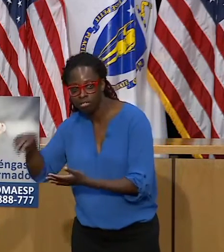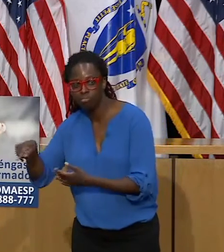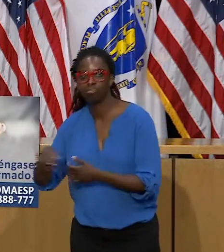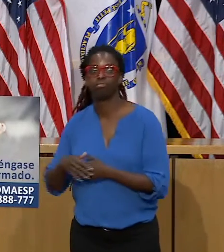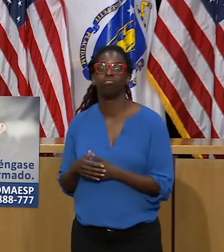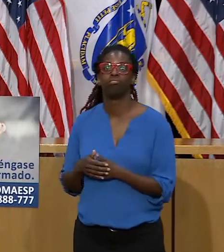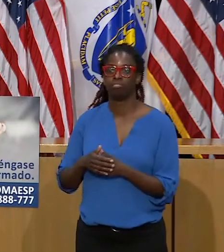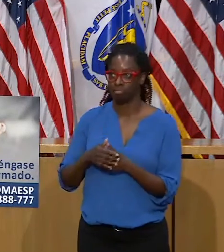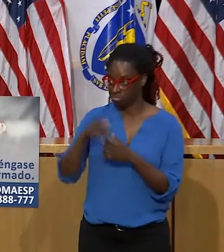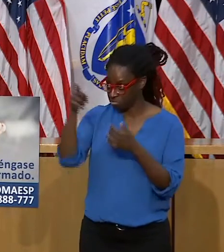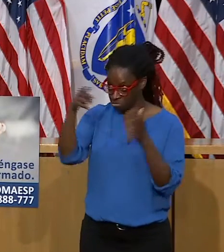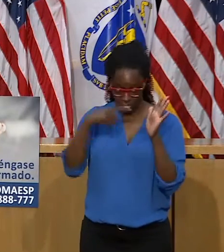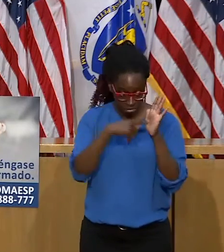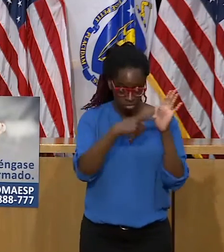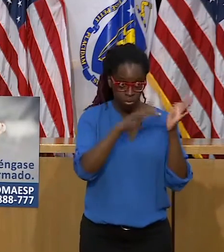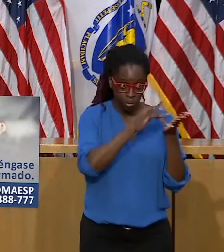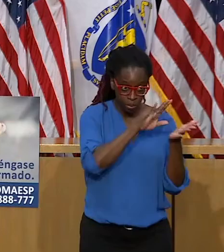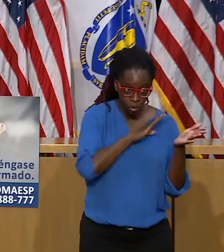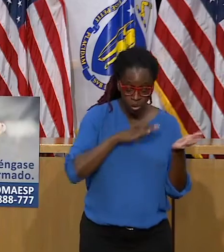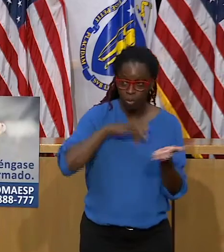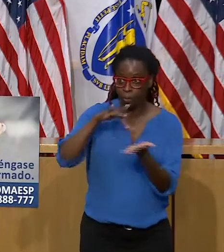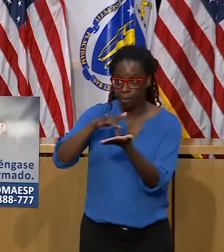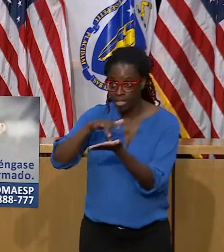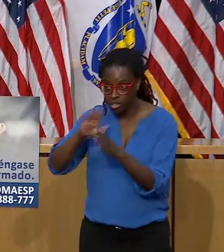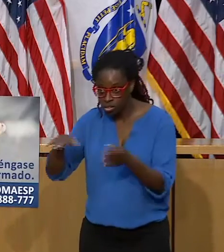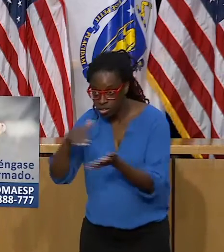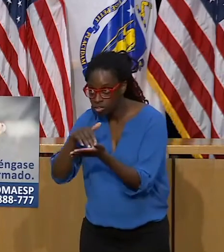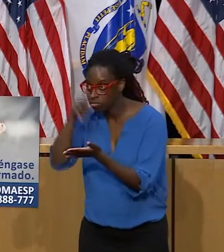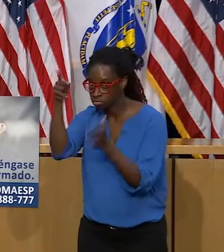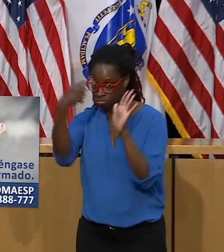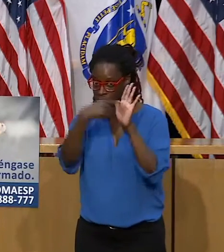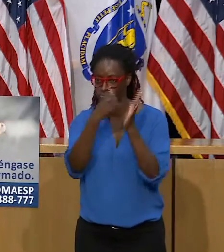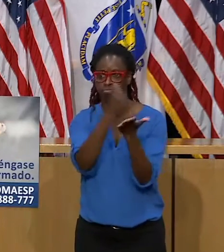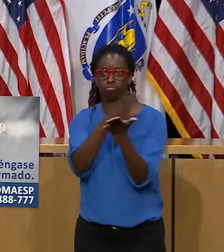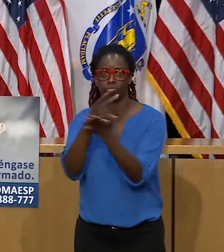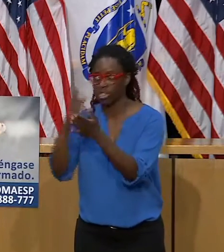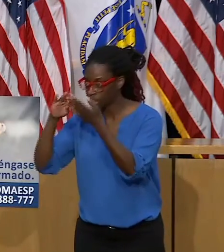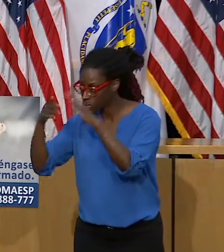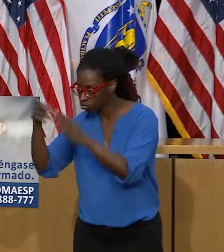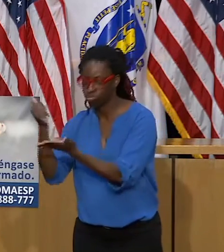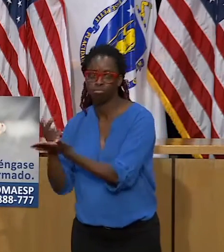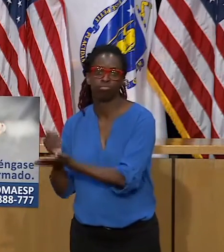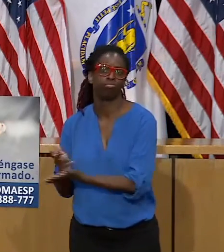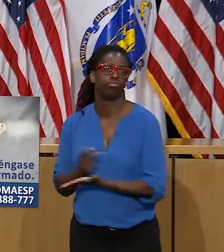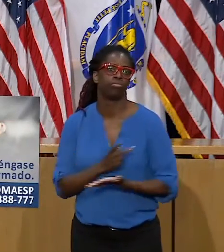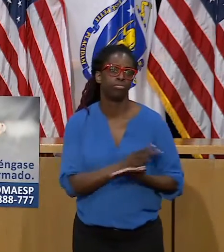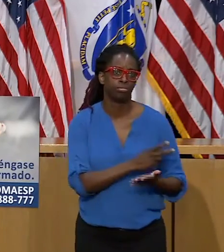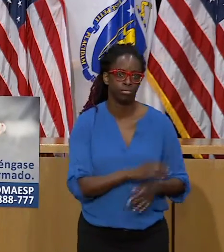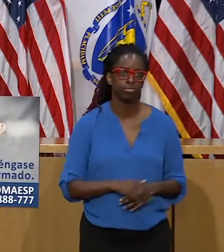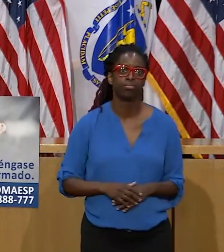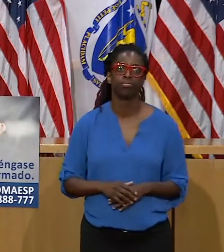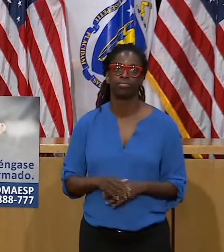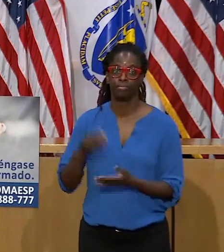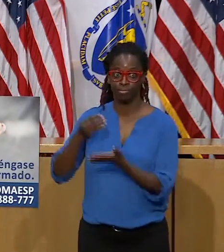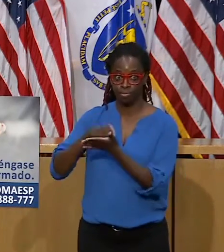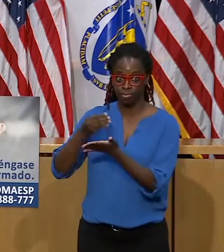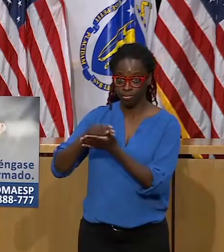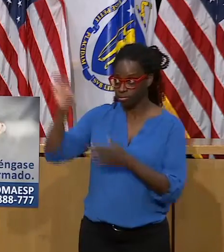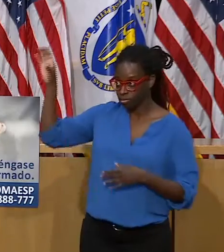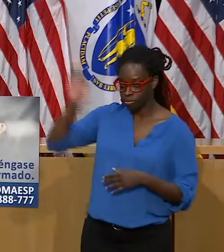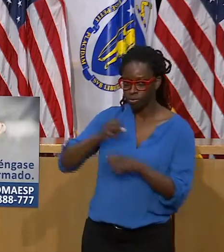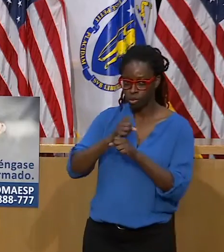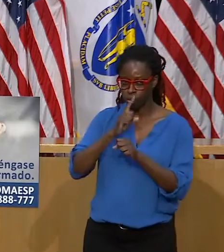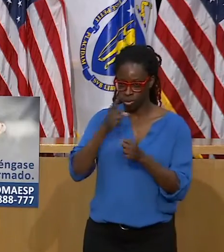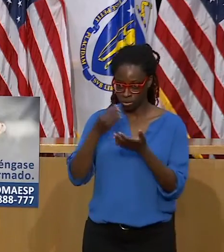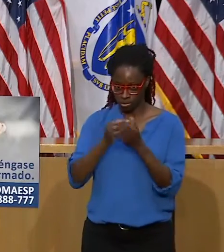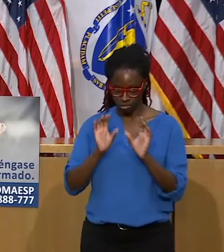state and federal funding that's available to make sure that our districts have the resources that they need to implement this plan. And with